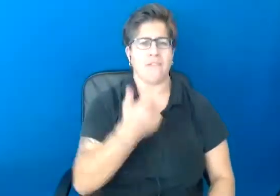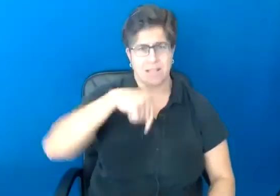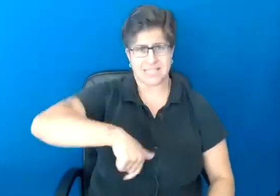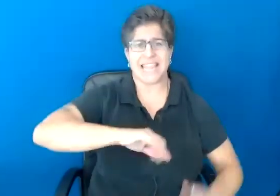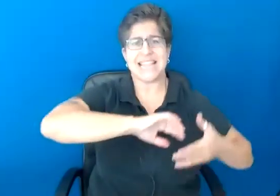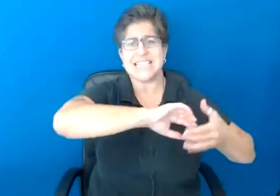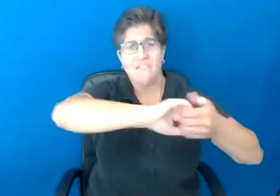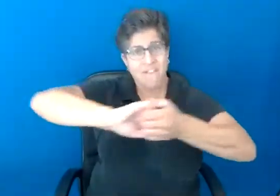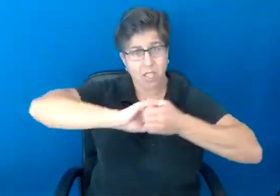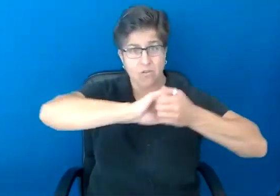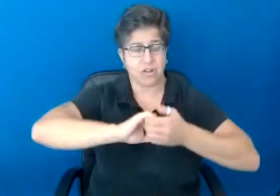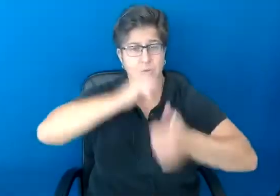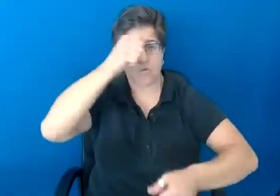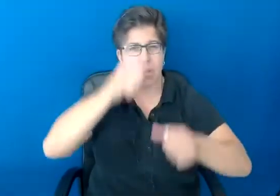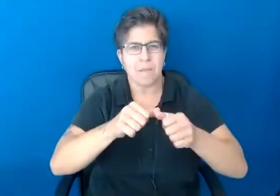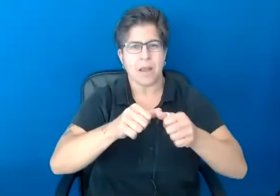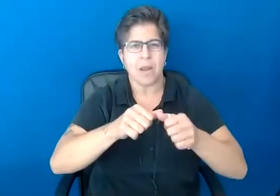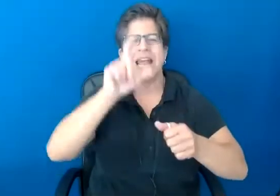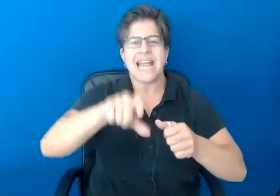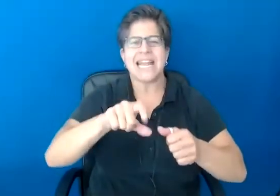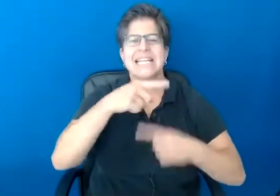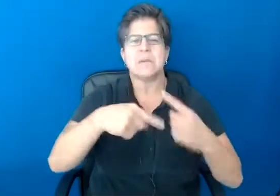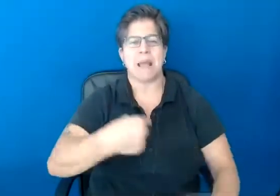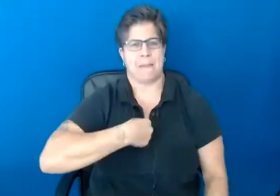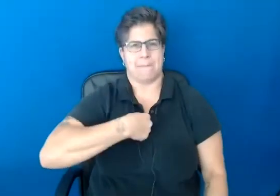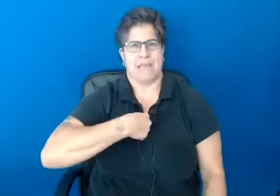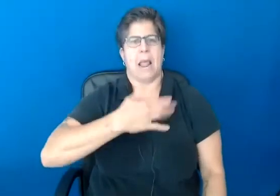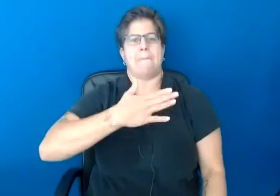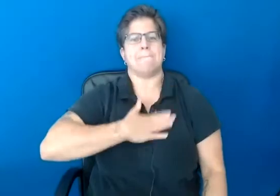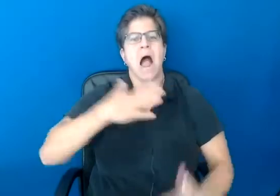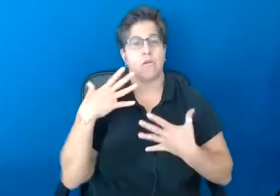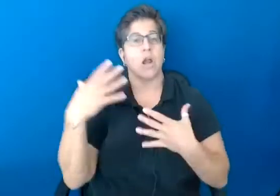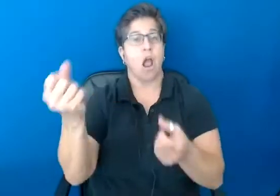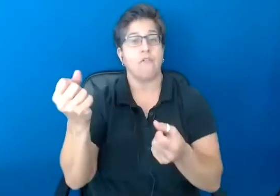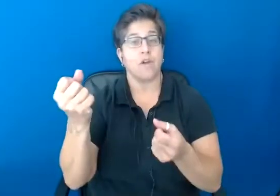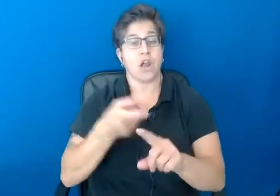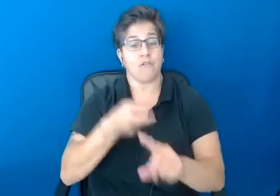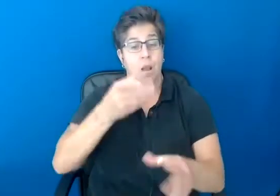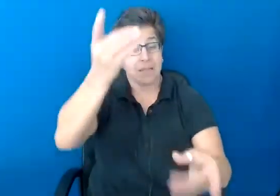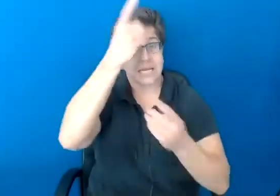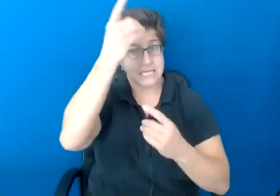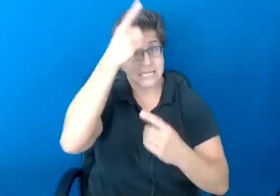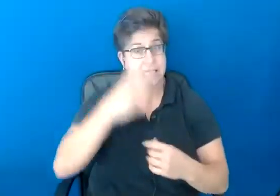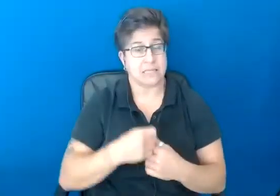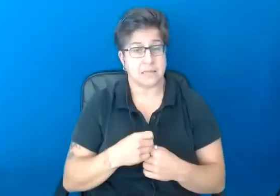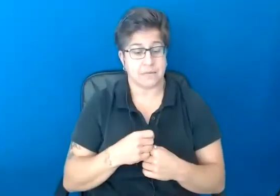disease. Because I'll tell you, I'm someone I mean, I'm someone